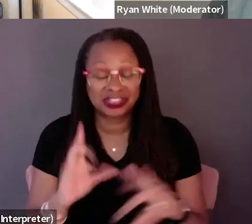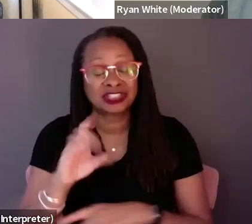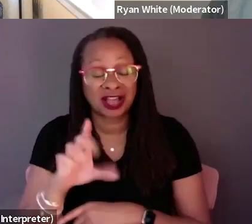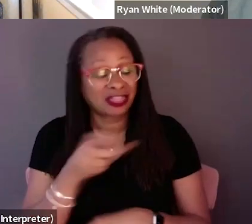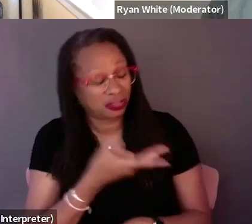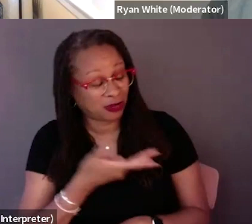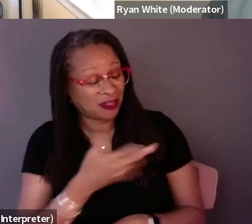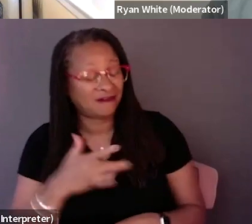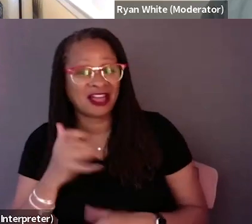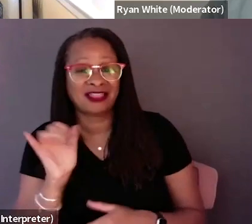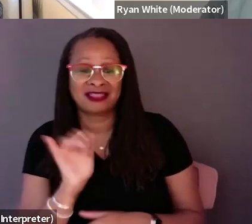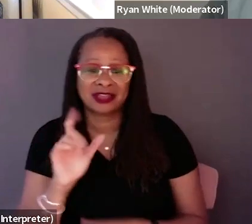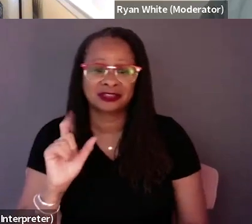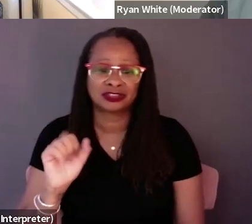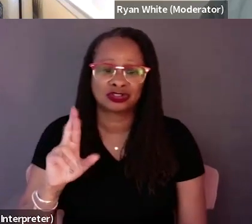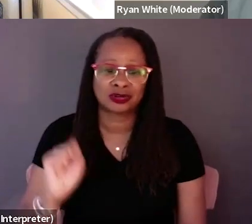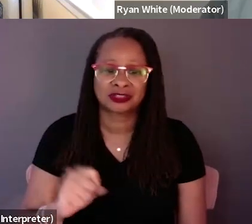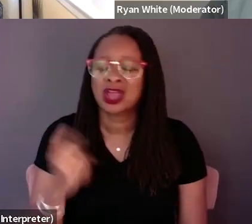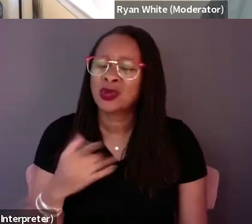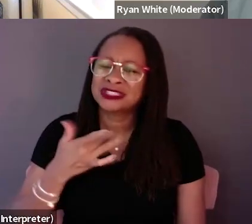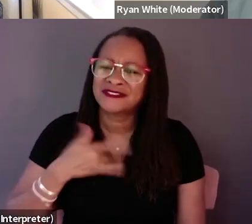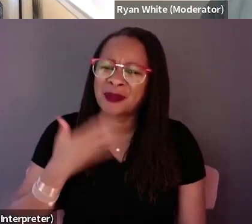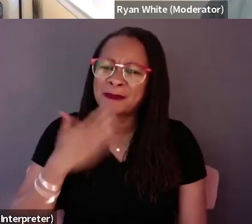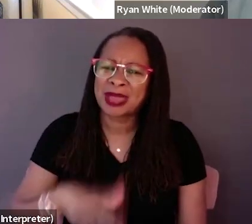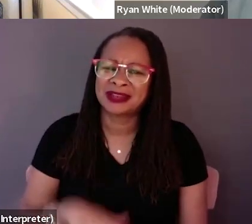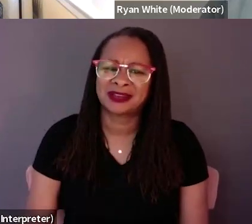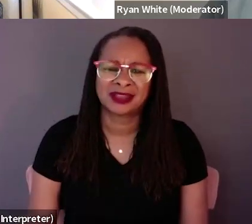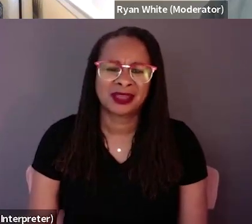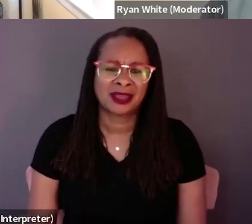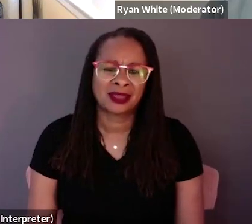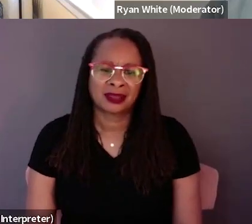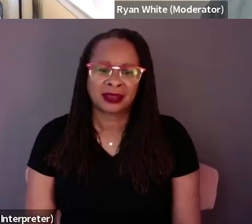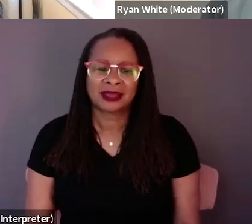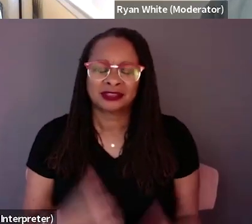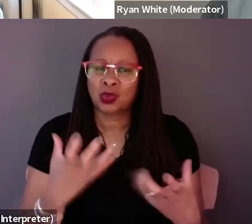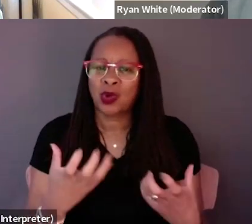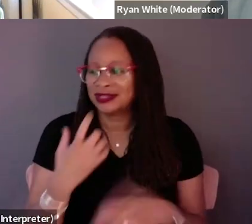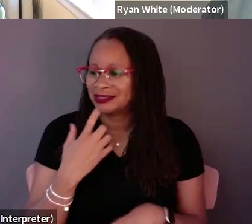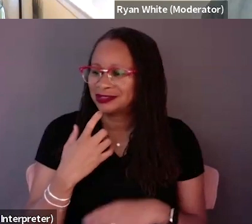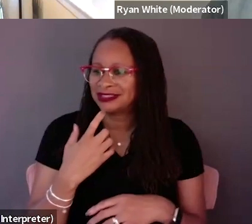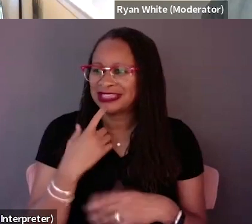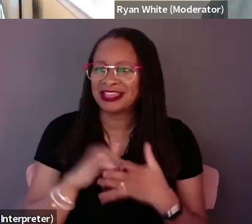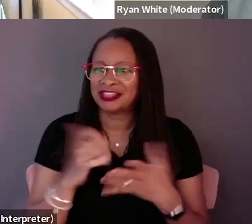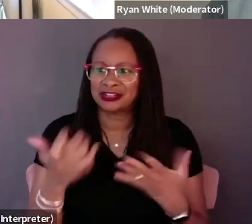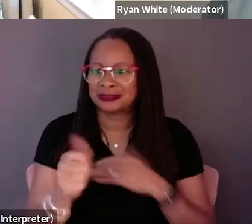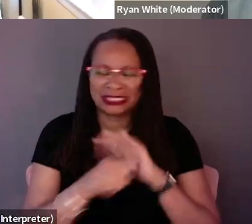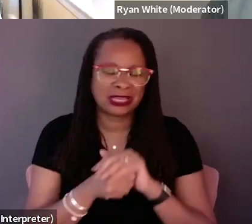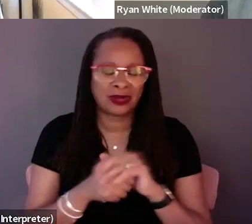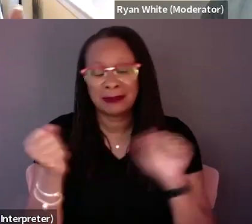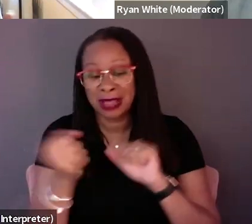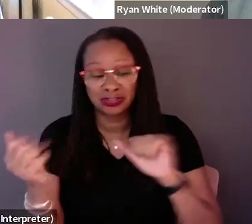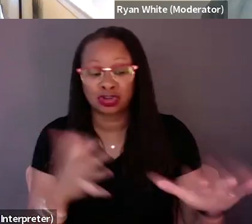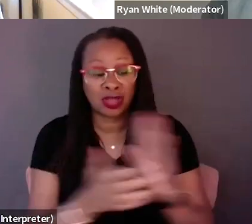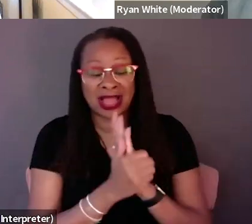So, I always feel bad with these because you feel like you want to be saying that there's some like secret magical,